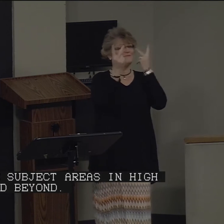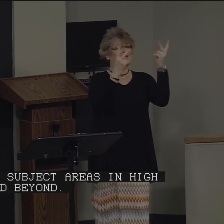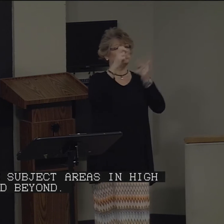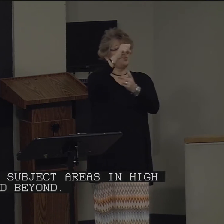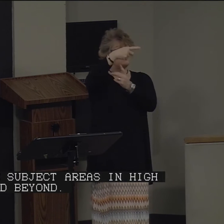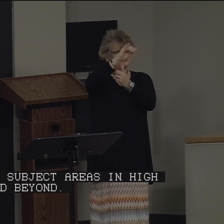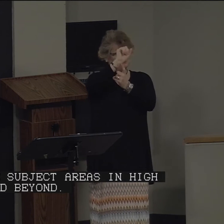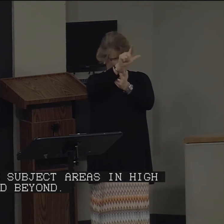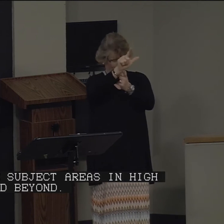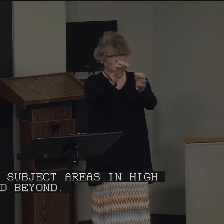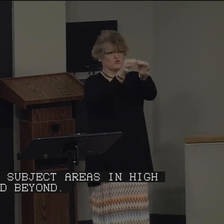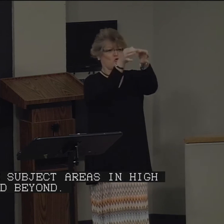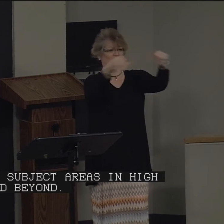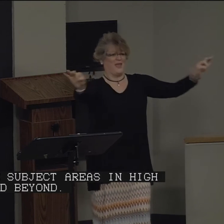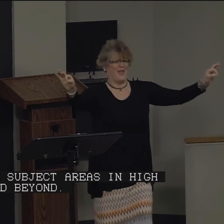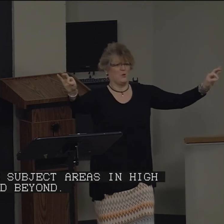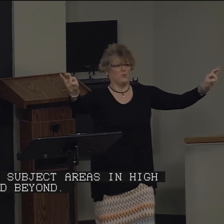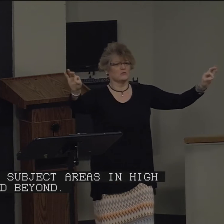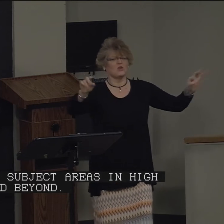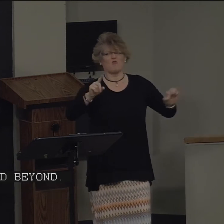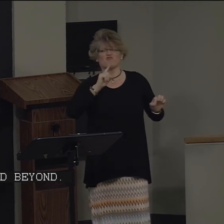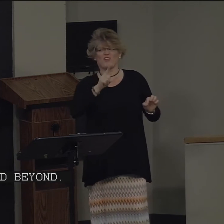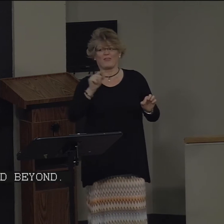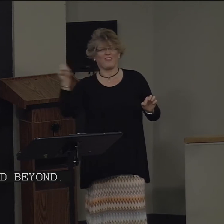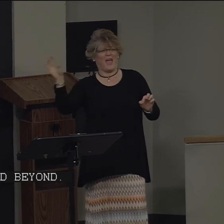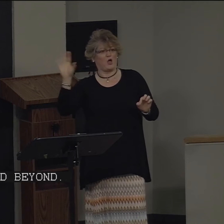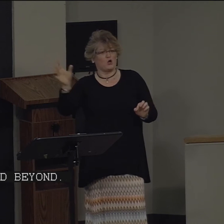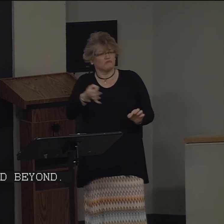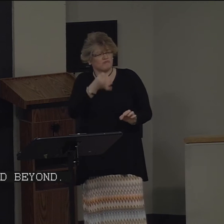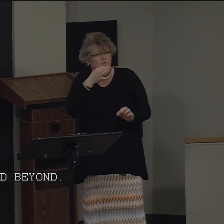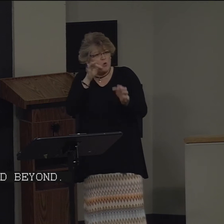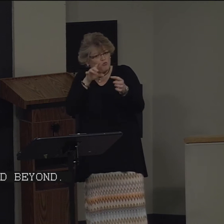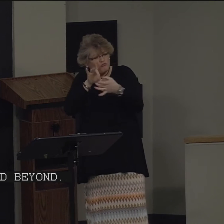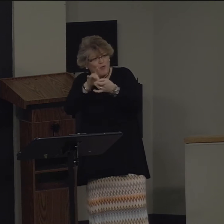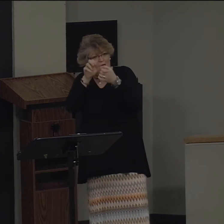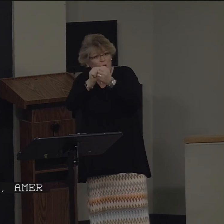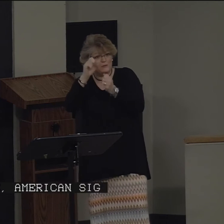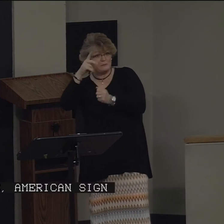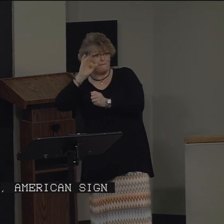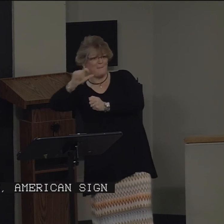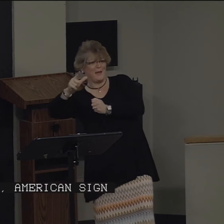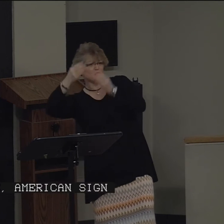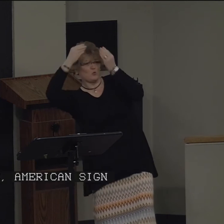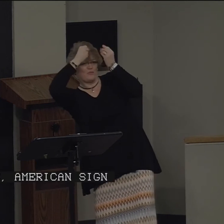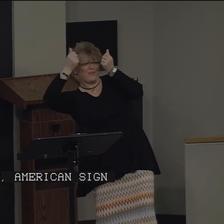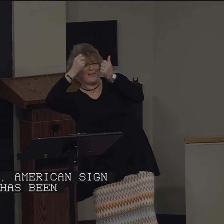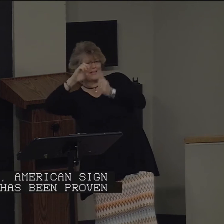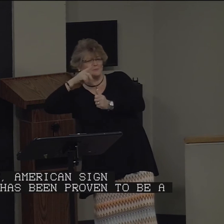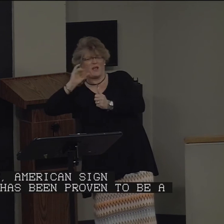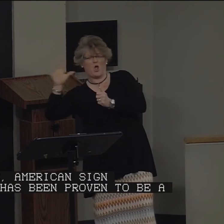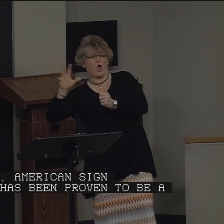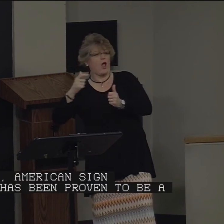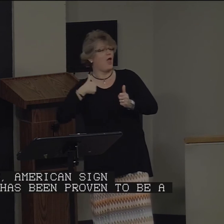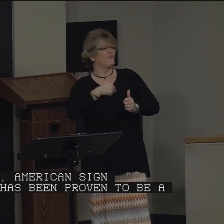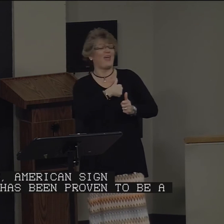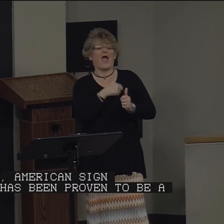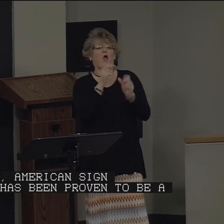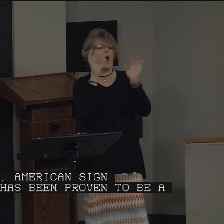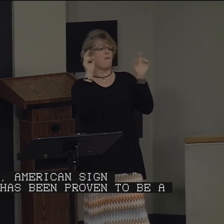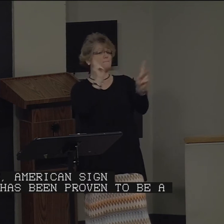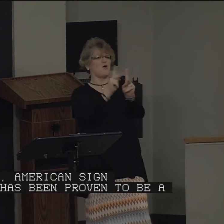In our expertise, American Sign Language has been proven to be a visual, spatial